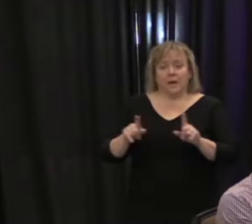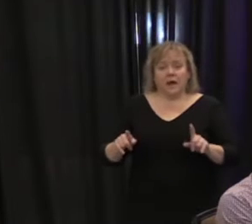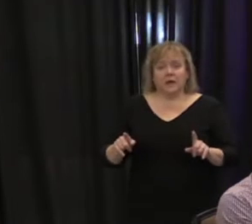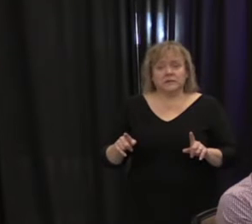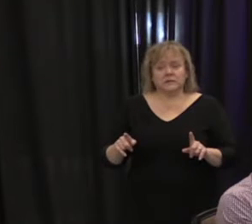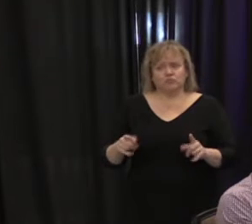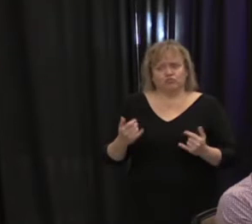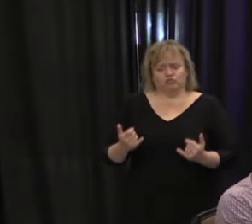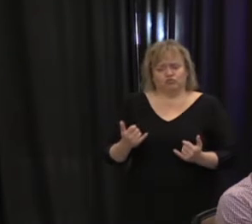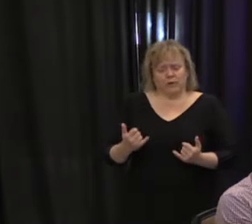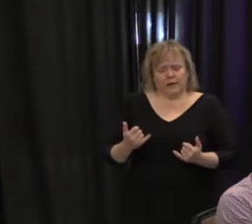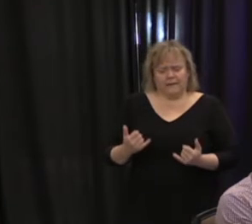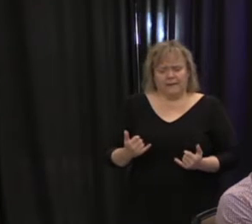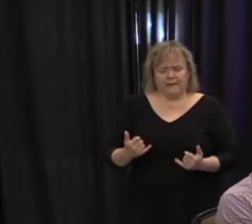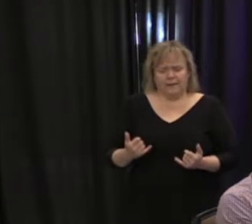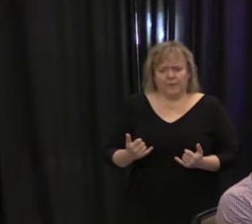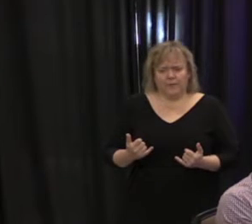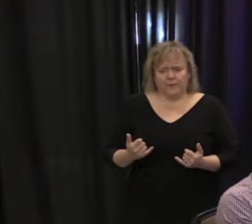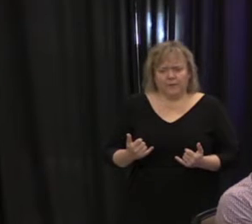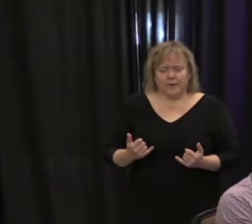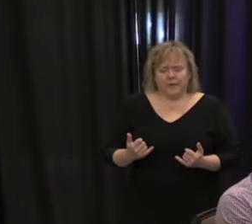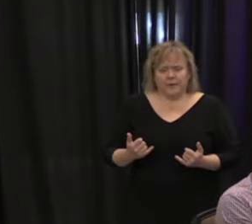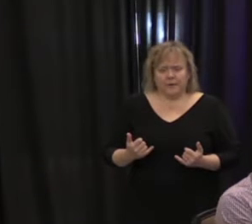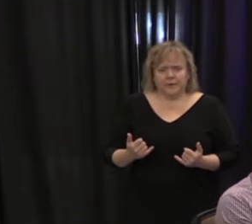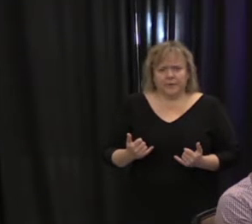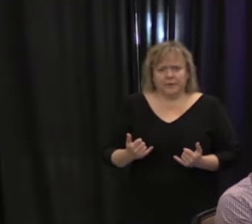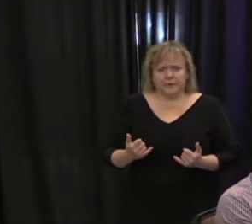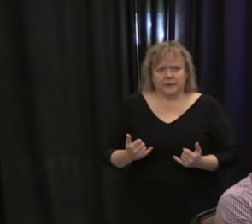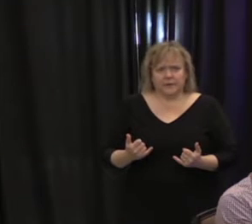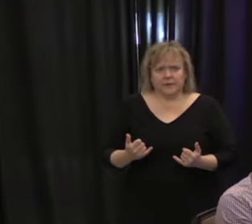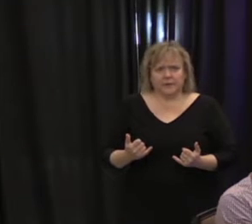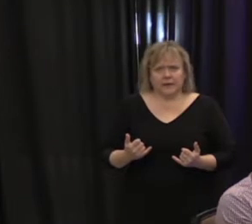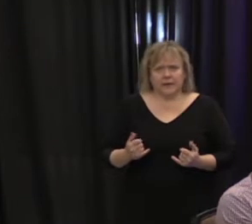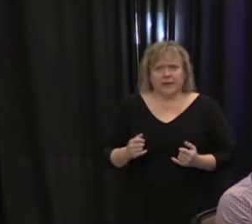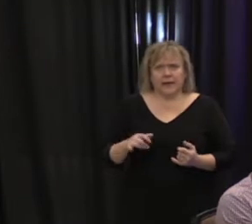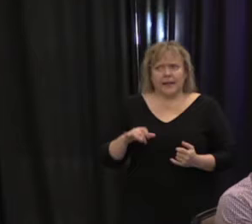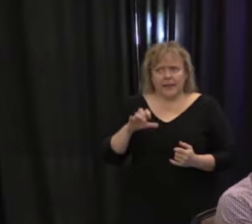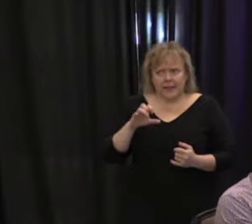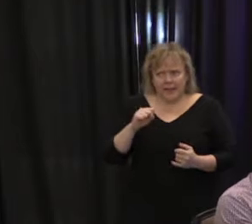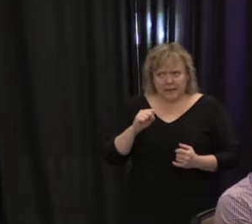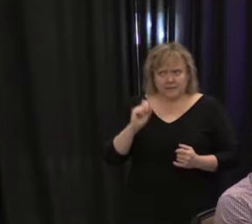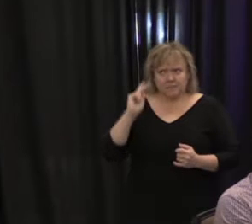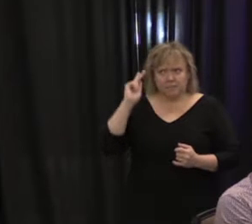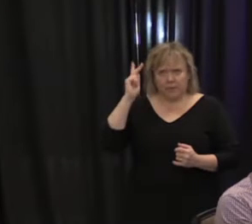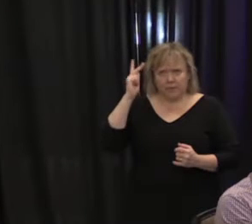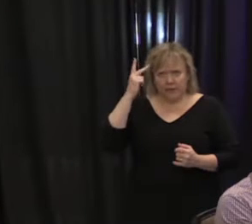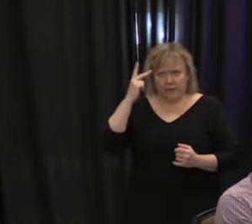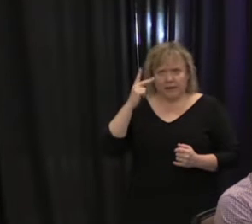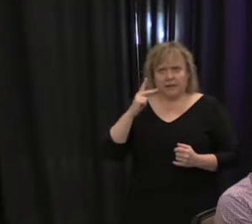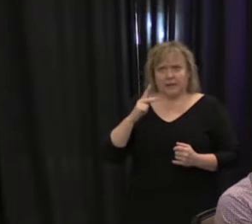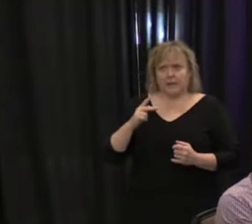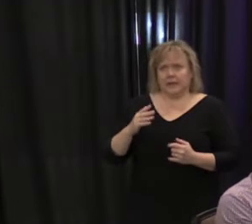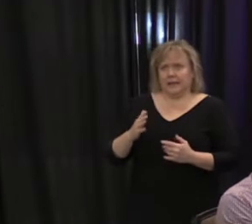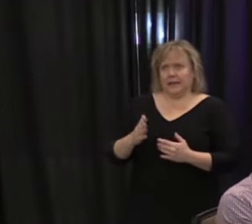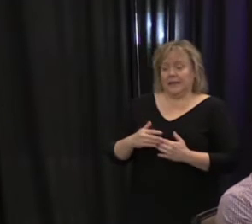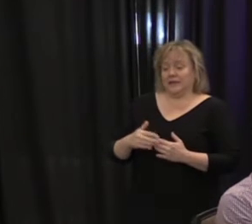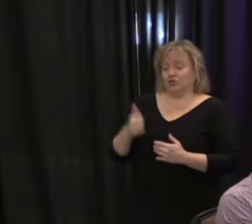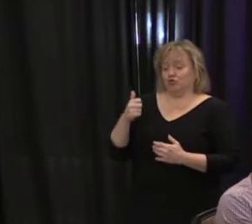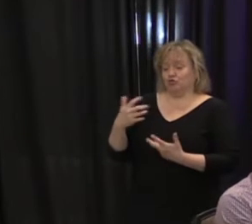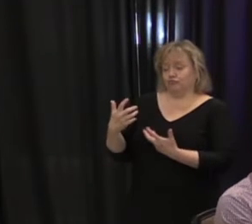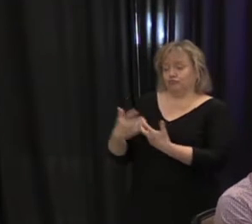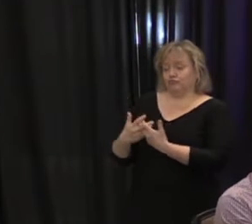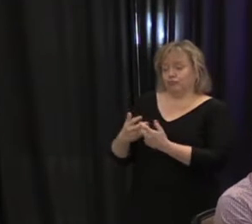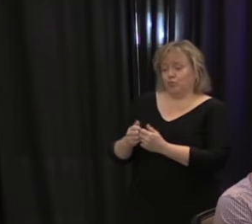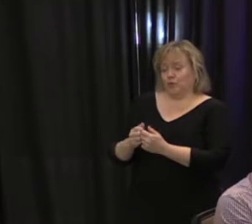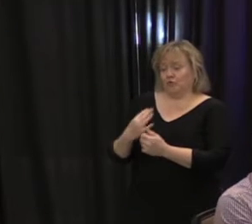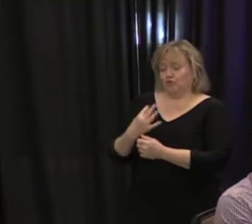But there is this moment in which it is more politically doable to align yourself with trans folks and sex workers. So I was doing a